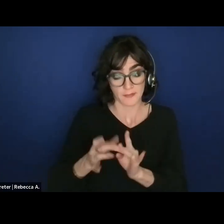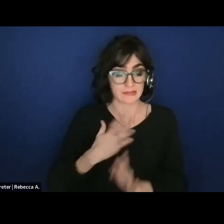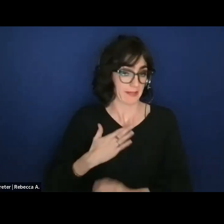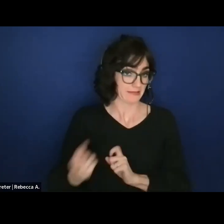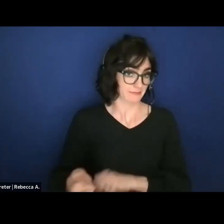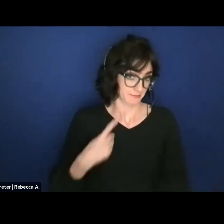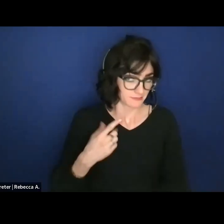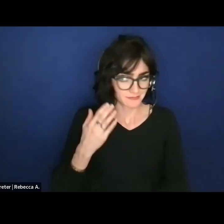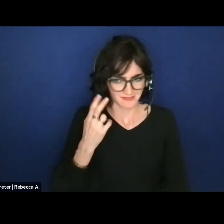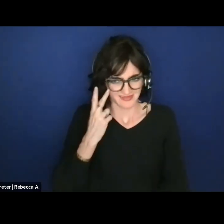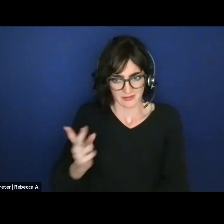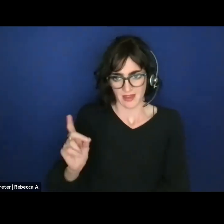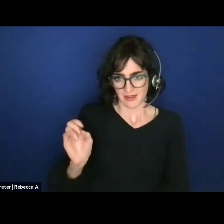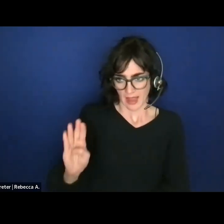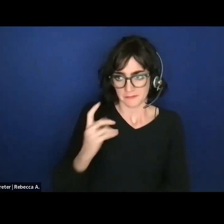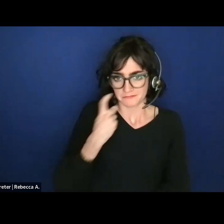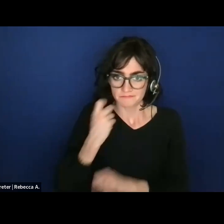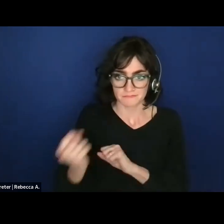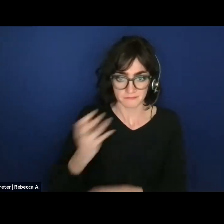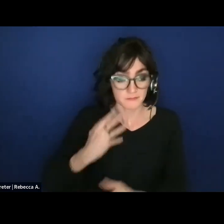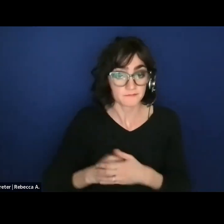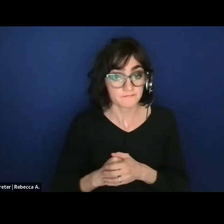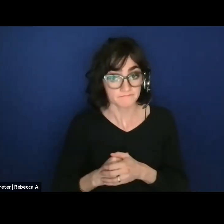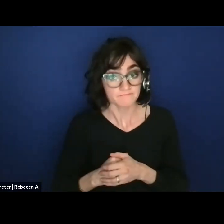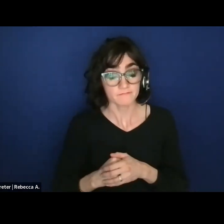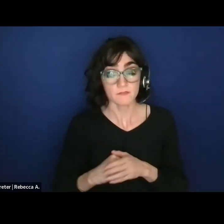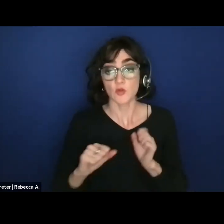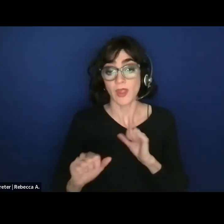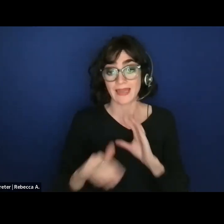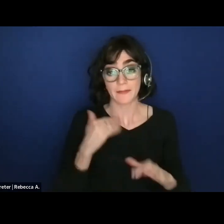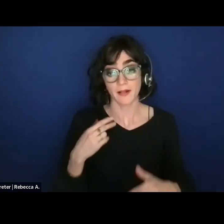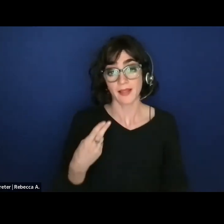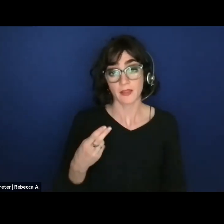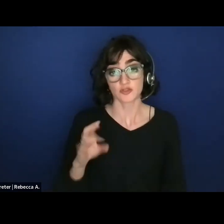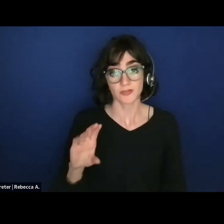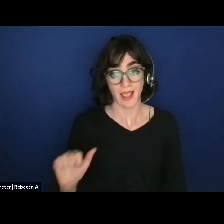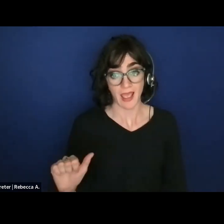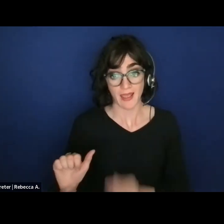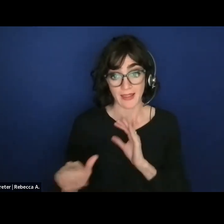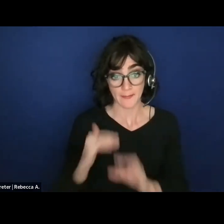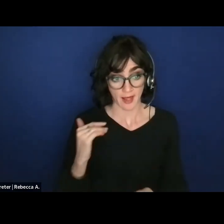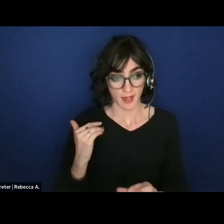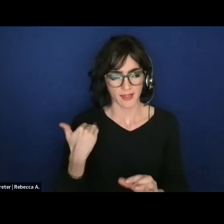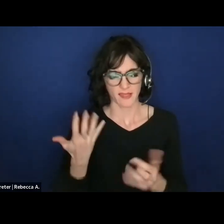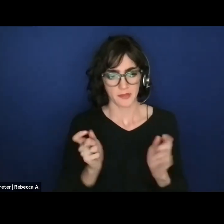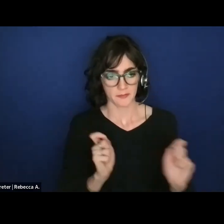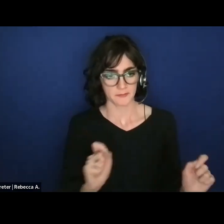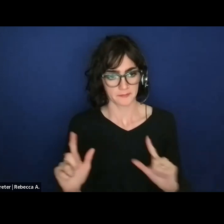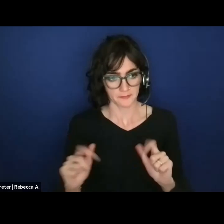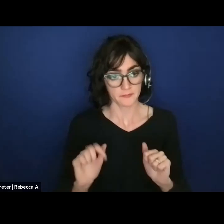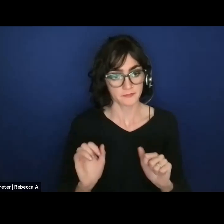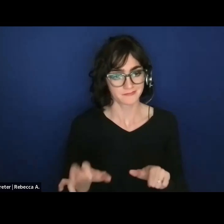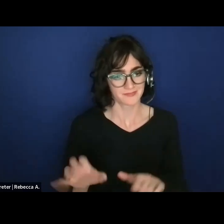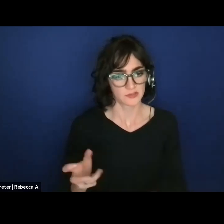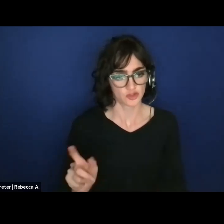you can email them to the HCA email box. Let me pull that up and put it in the